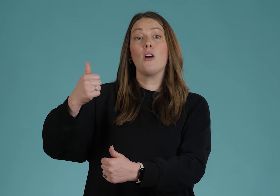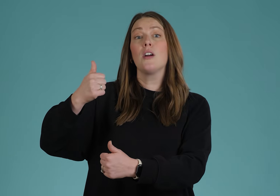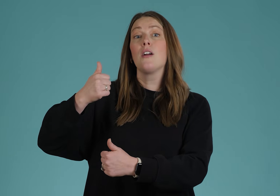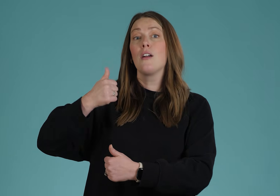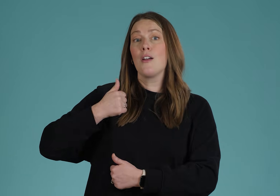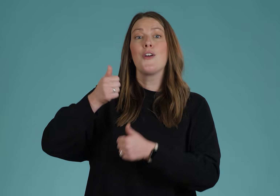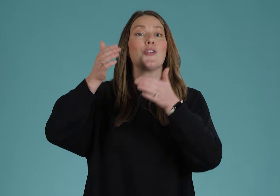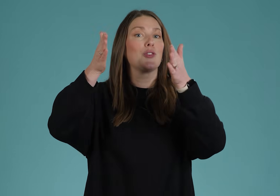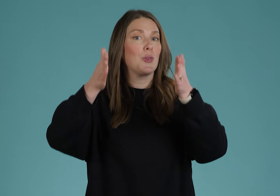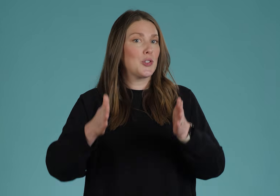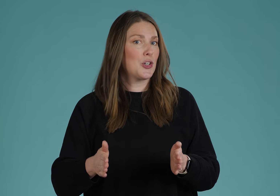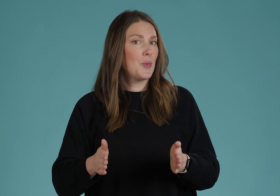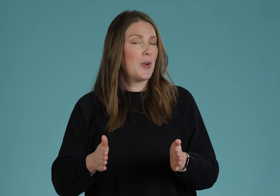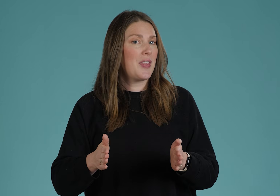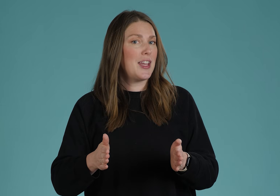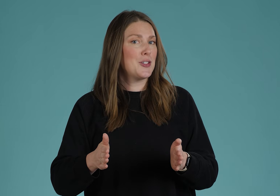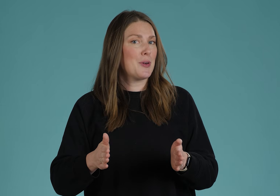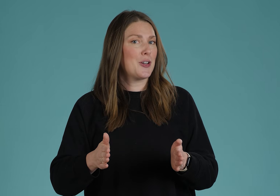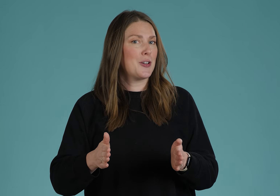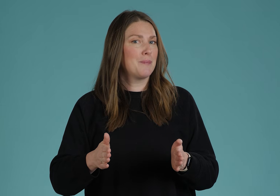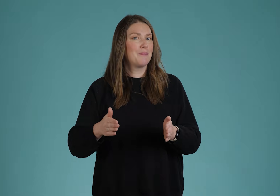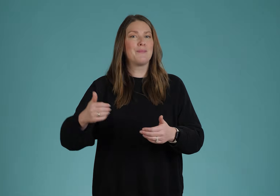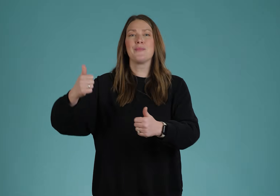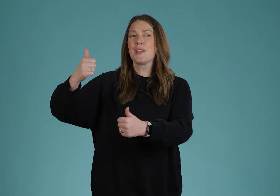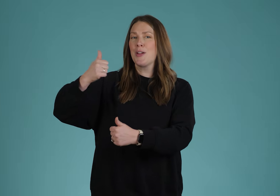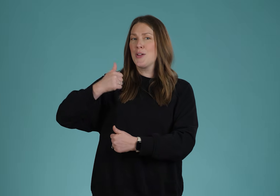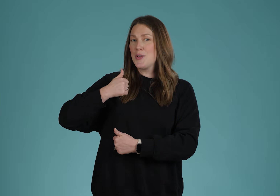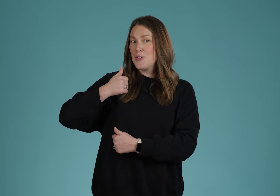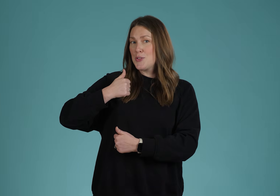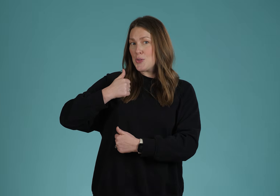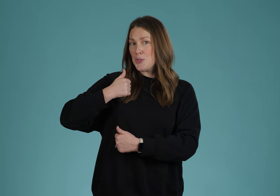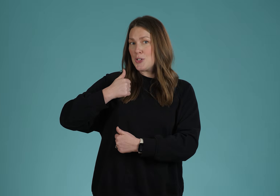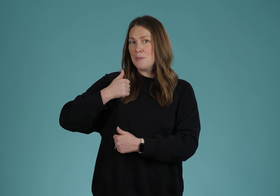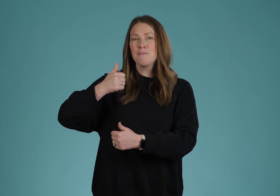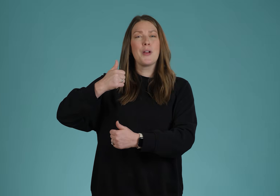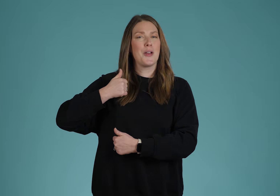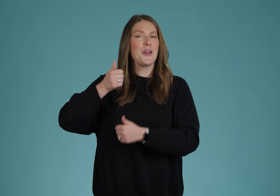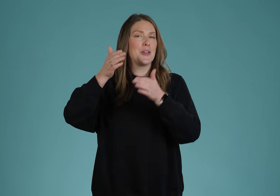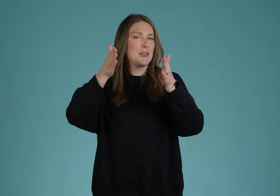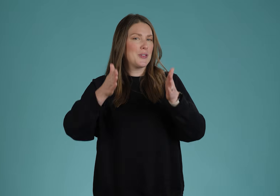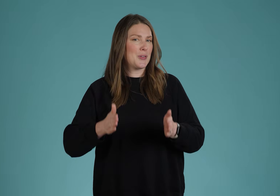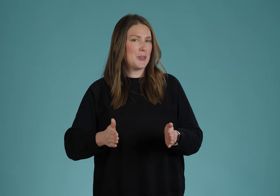or soldier with the agent marker. Soldier, soldier.